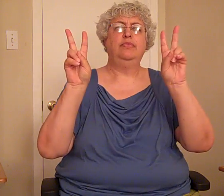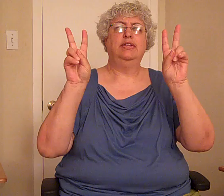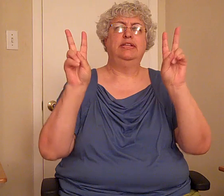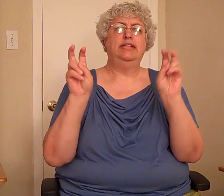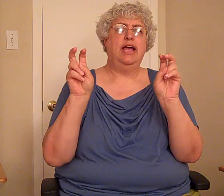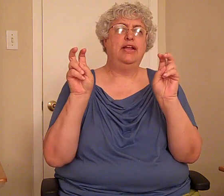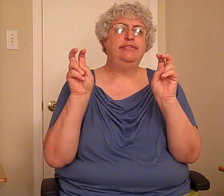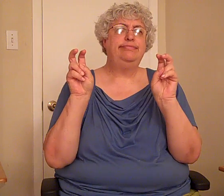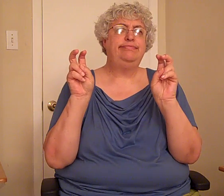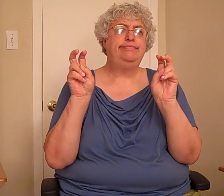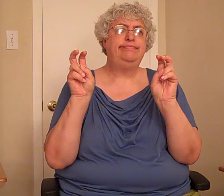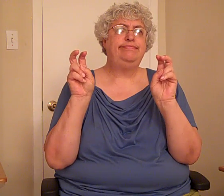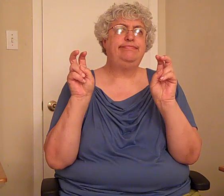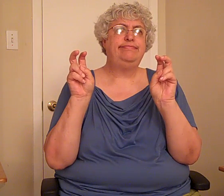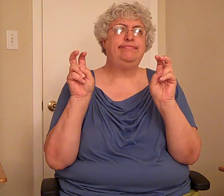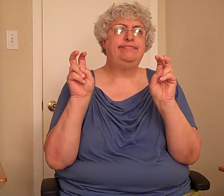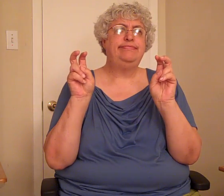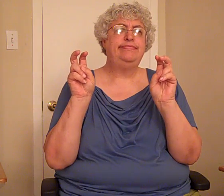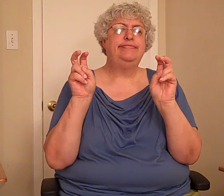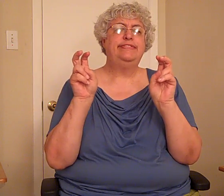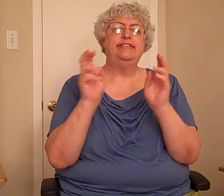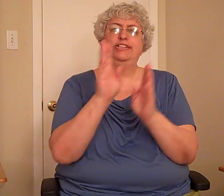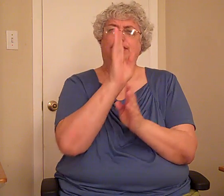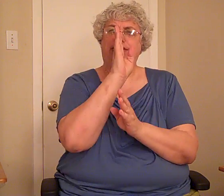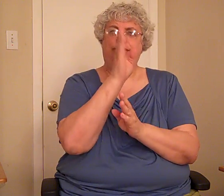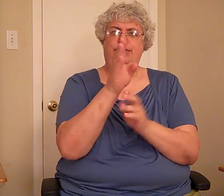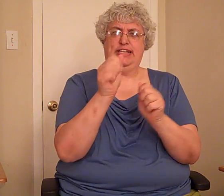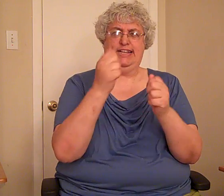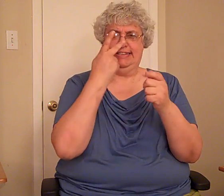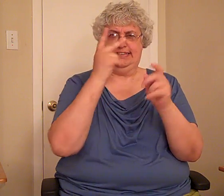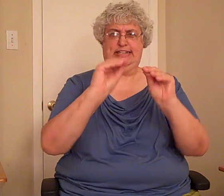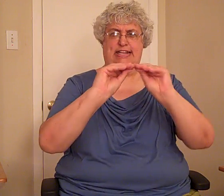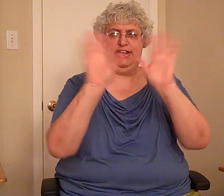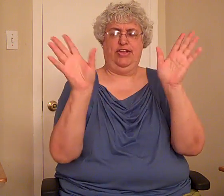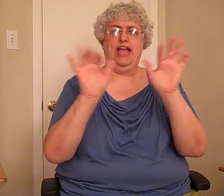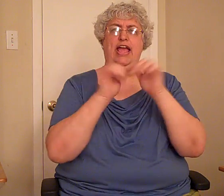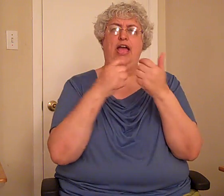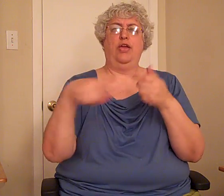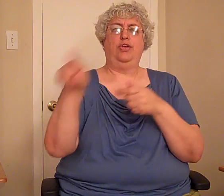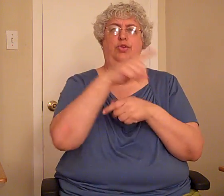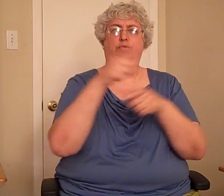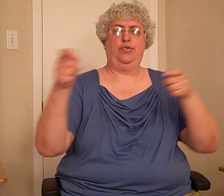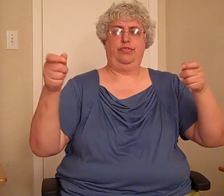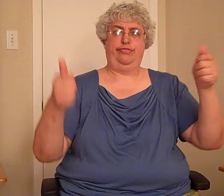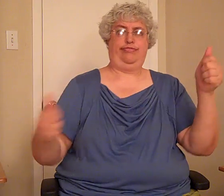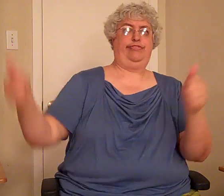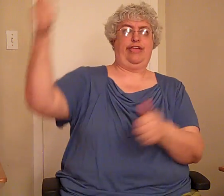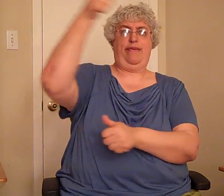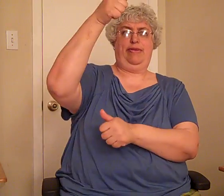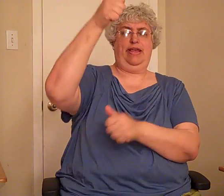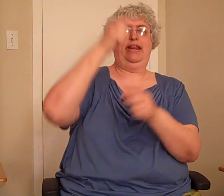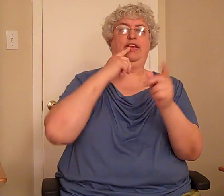that's pretty straightforward, pretty self-explanatory. So how do you go about dominating in the game of prospecting? And more